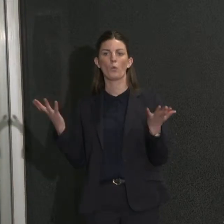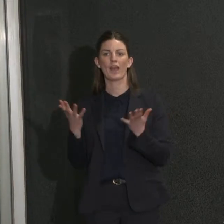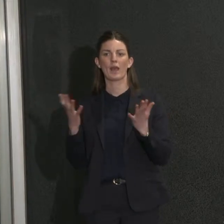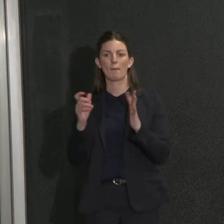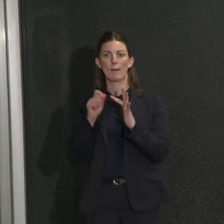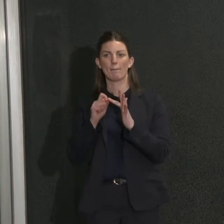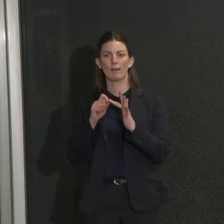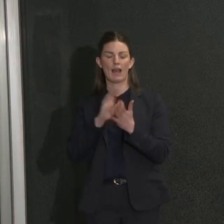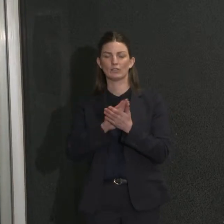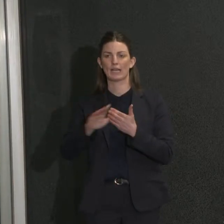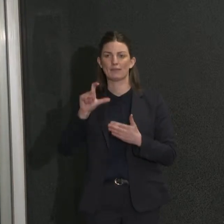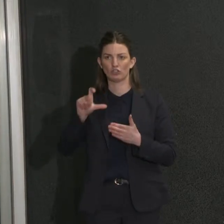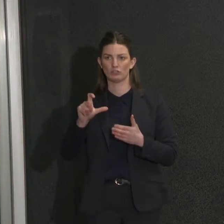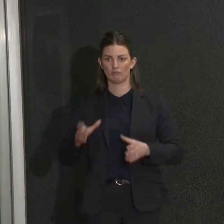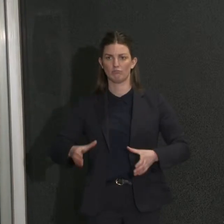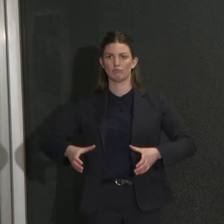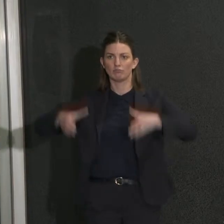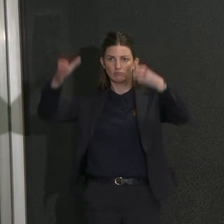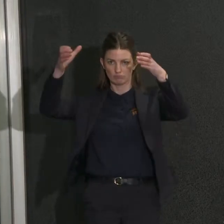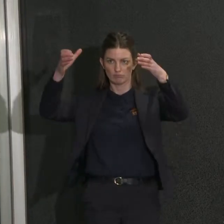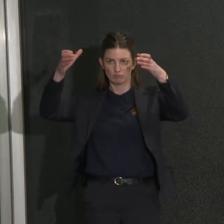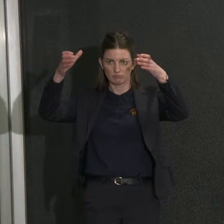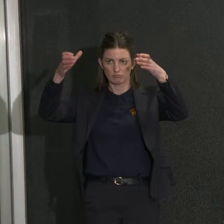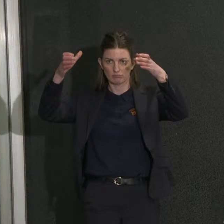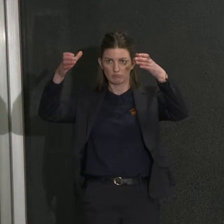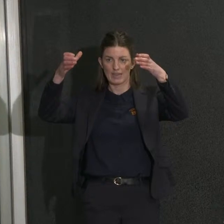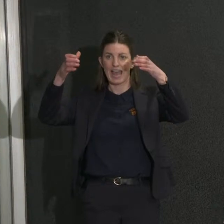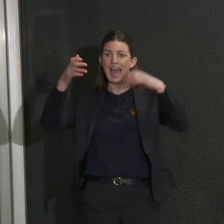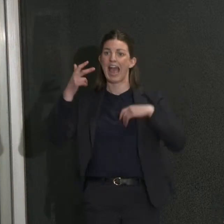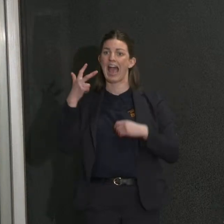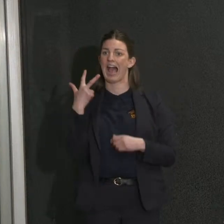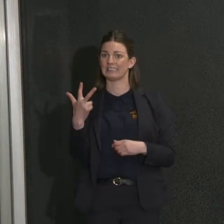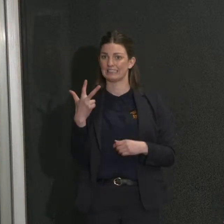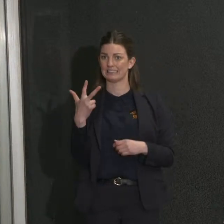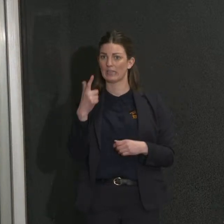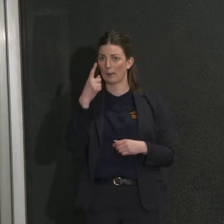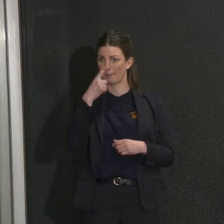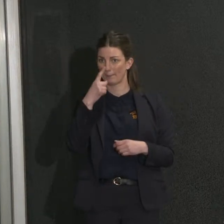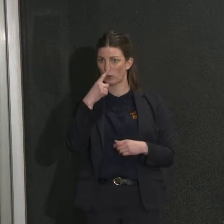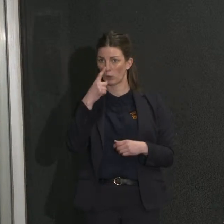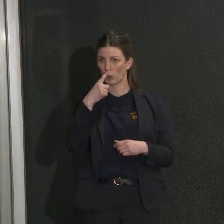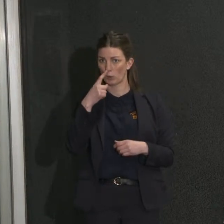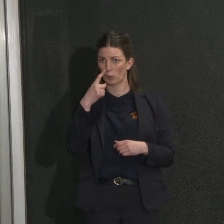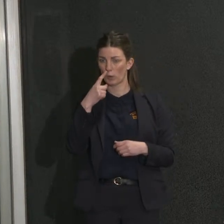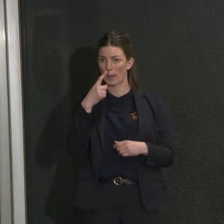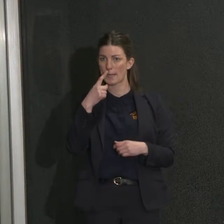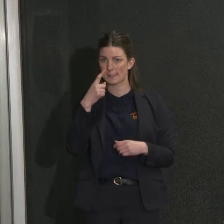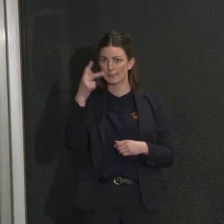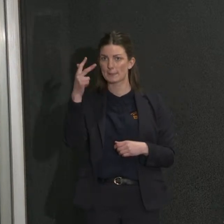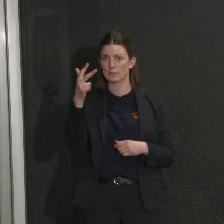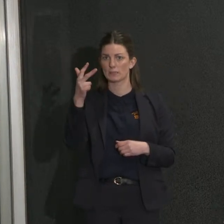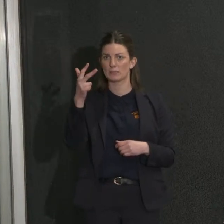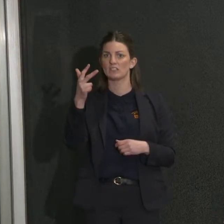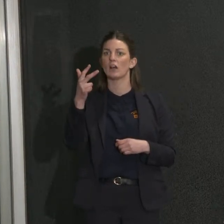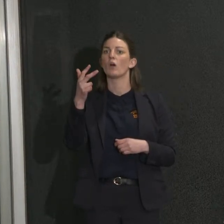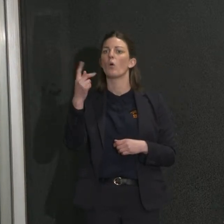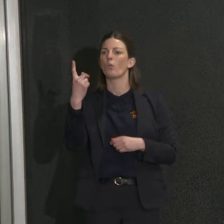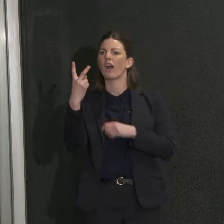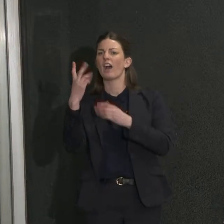residence. Those 8 positive cases relocated 2 days ago and last night. One group left 2 days ago, one group